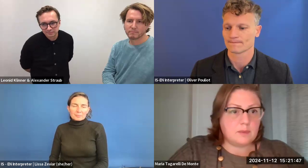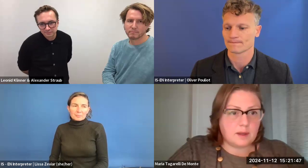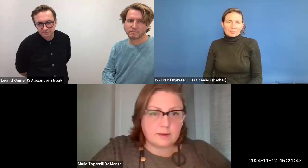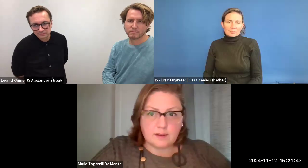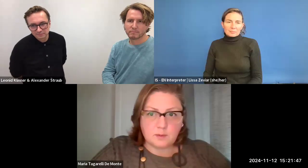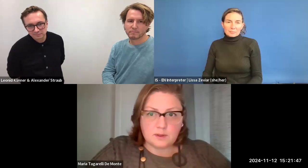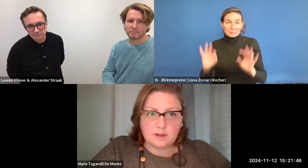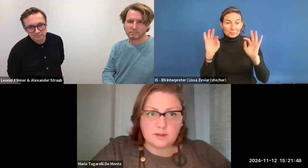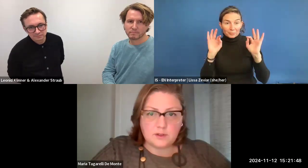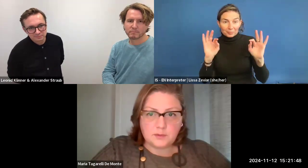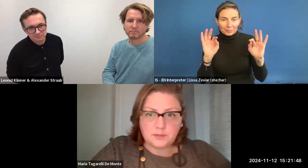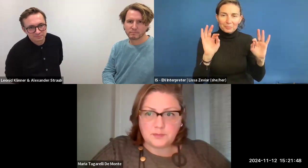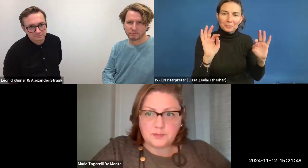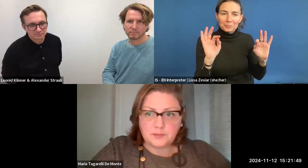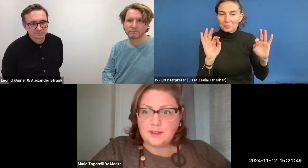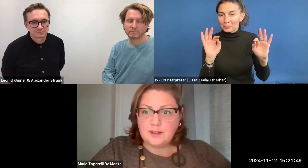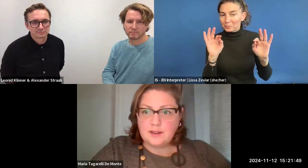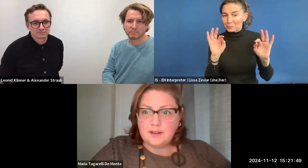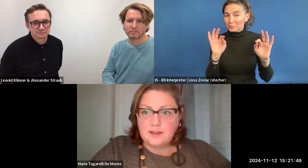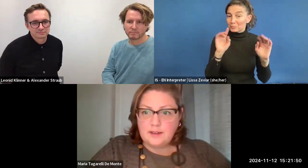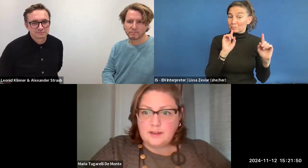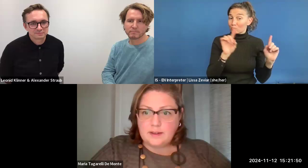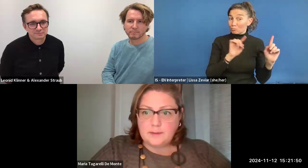Okay, I guess that was the answer.